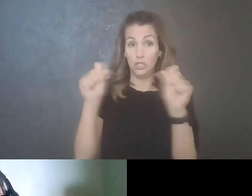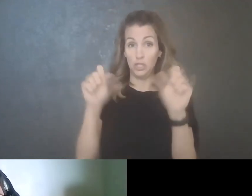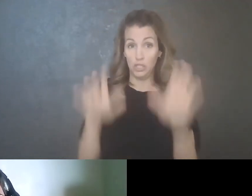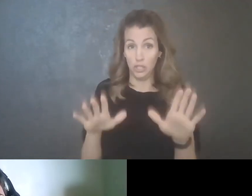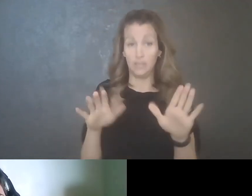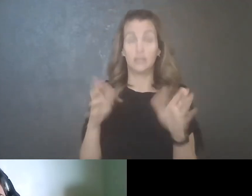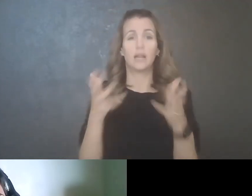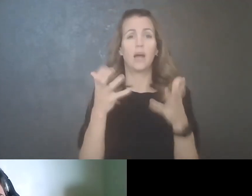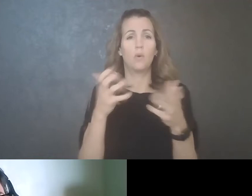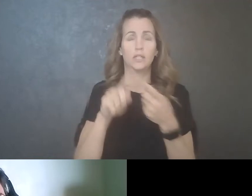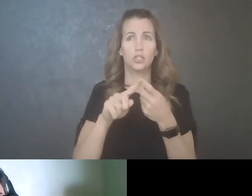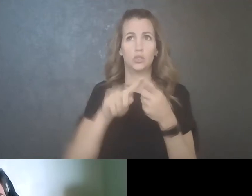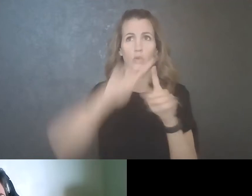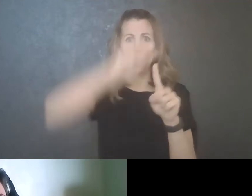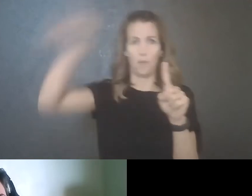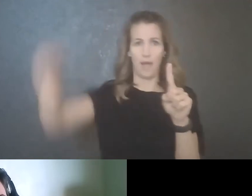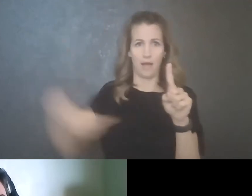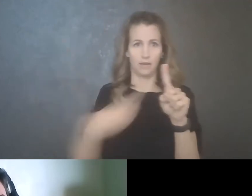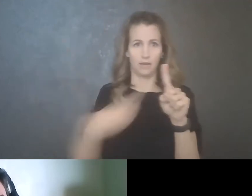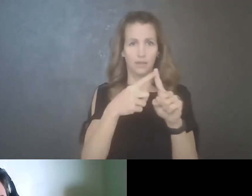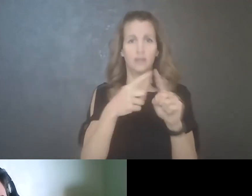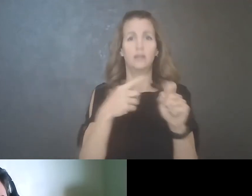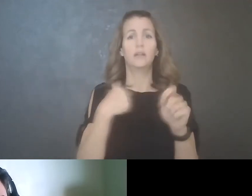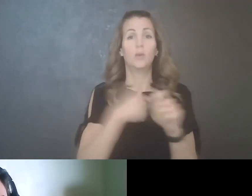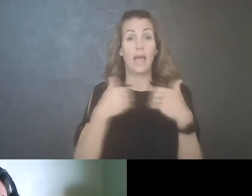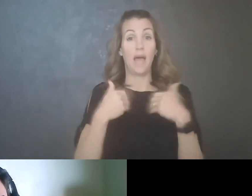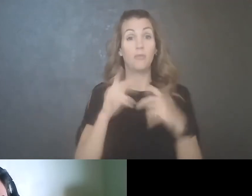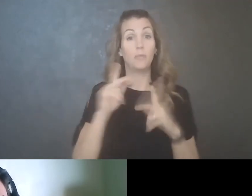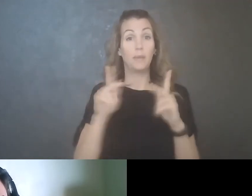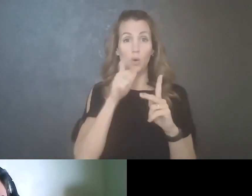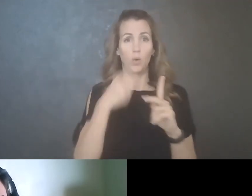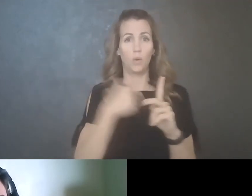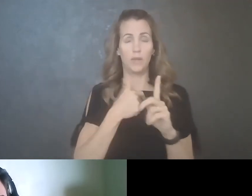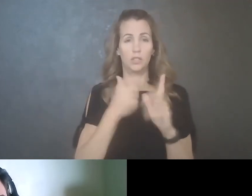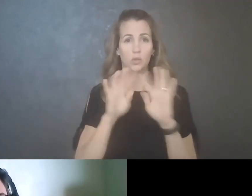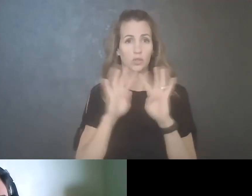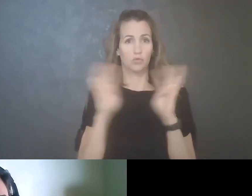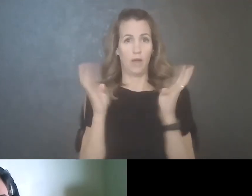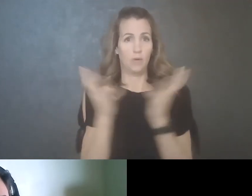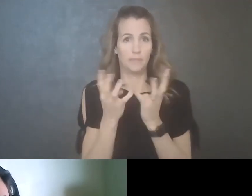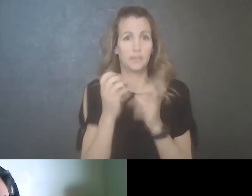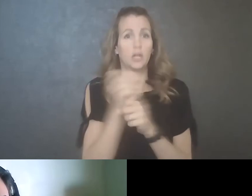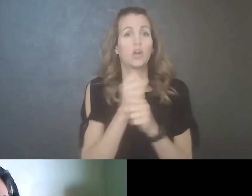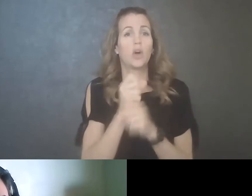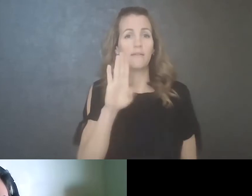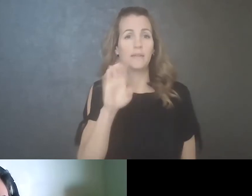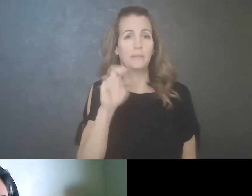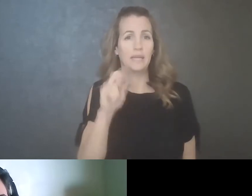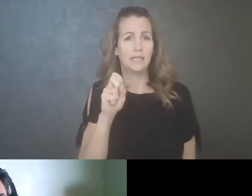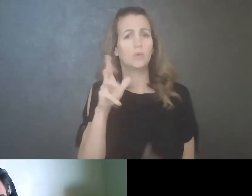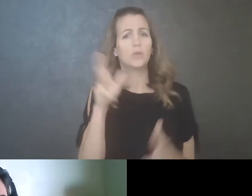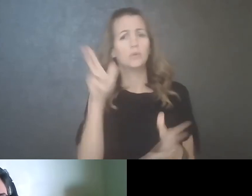to come full circle now. Now we have that circle of influence, those people that we want to surround ourselves with, those coffee beans. Now you want to listen to those people and take